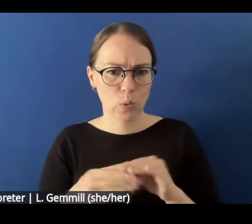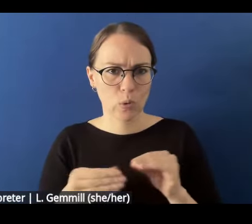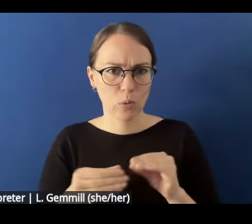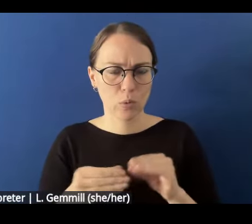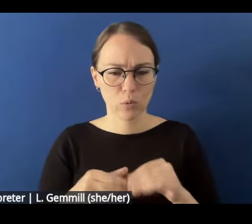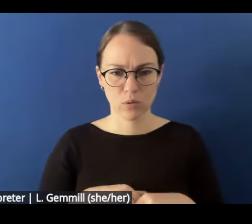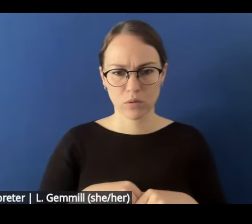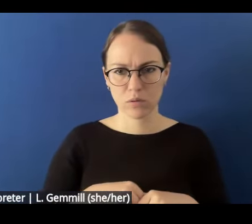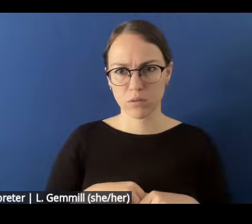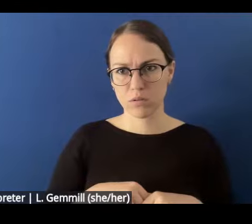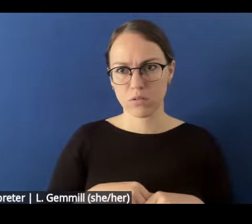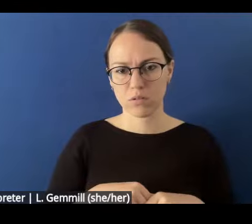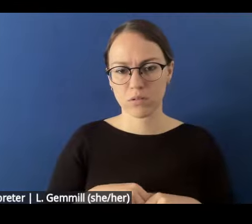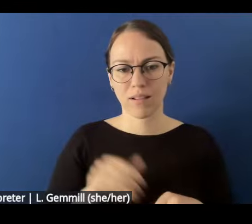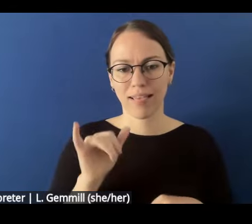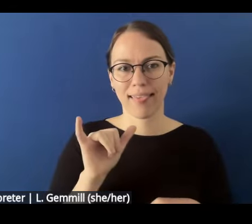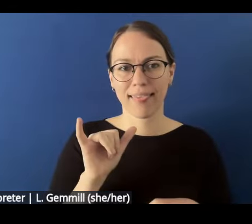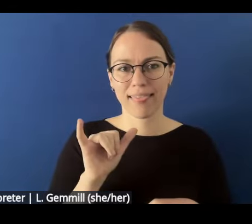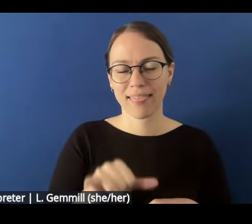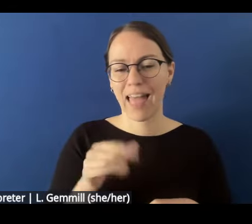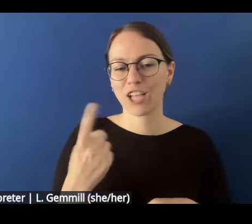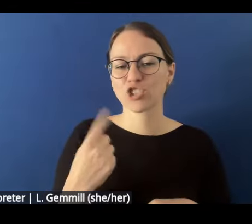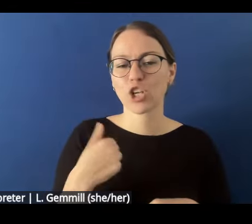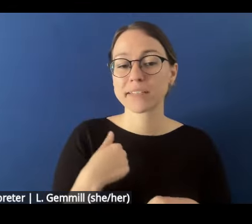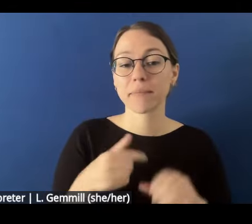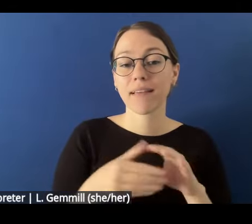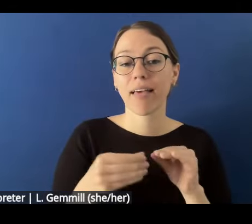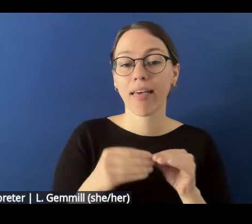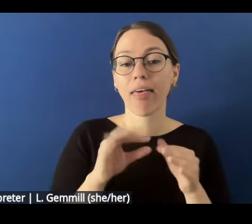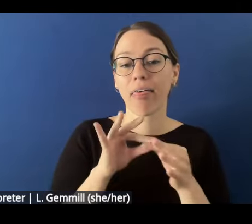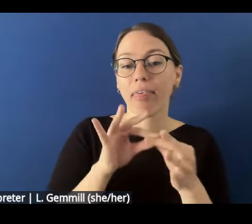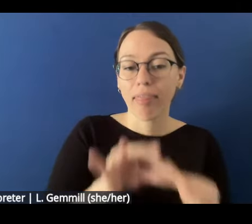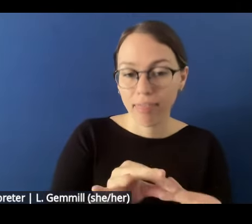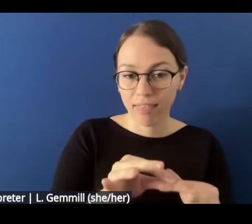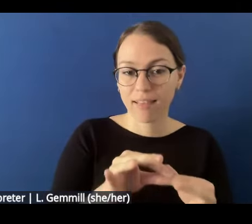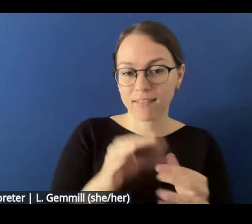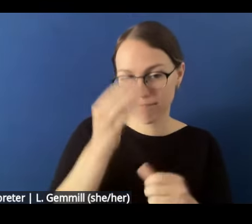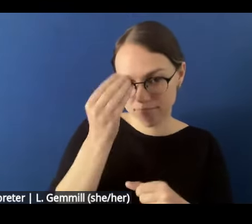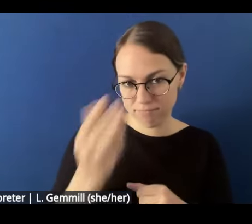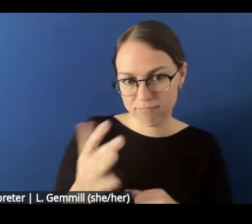of me segueing to make sure that Mr. Wiggins knew that we still intended to hear from him.